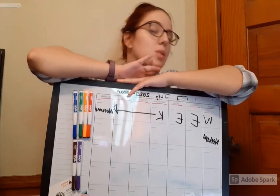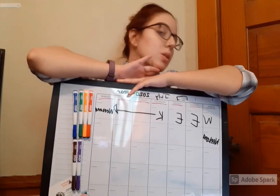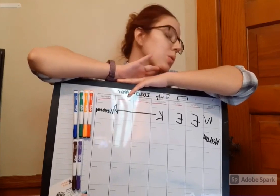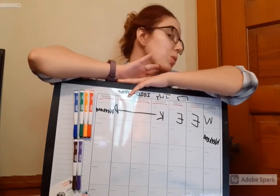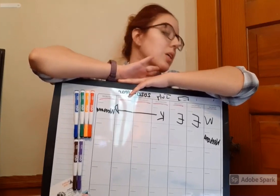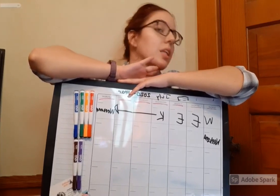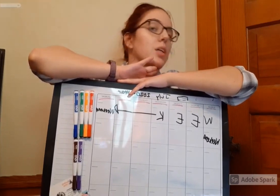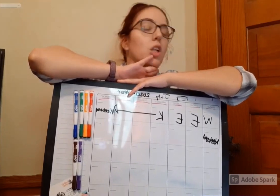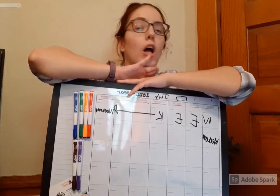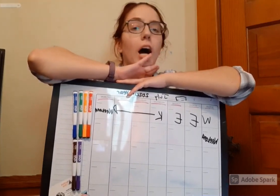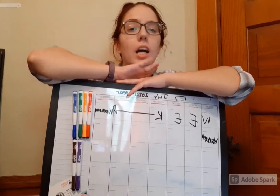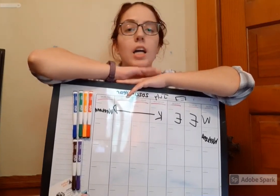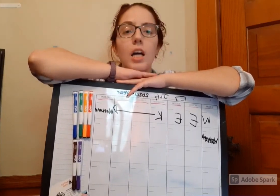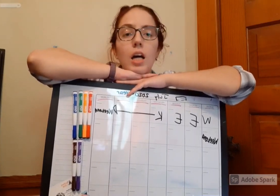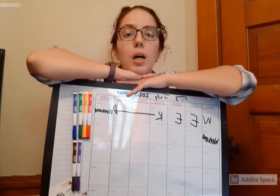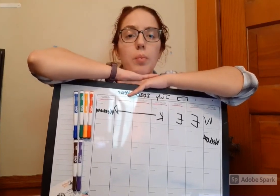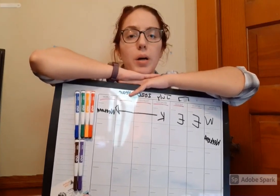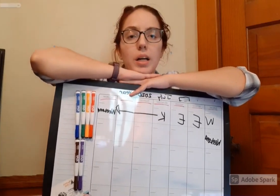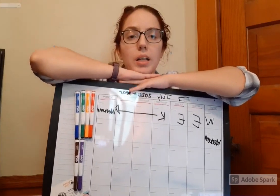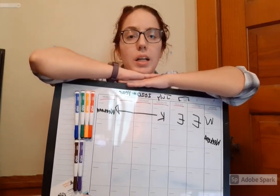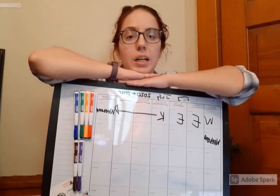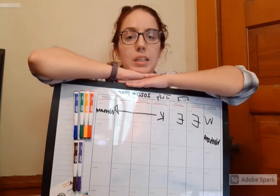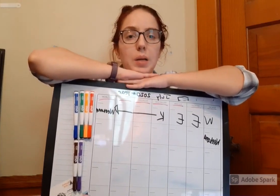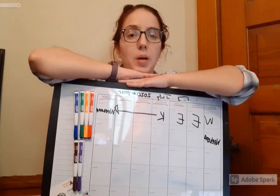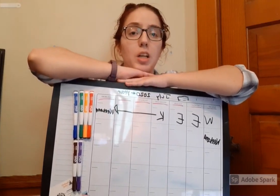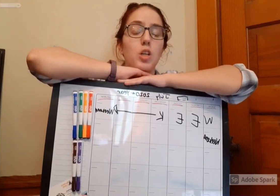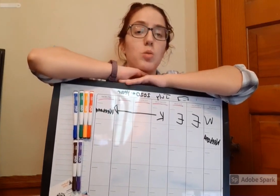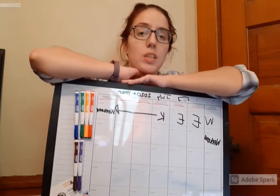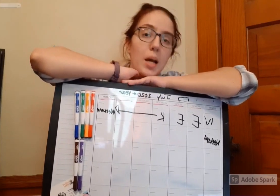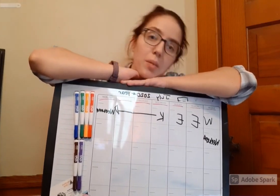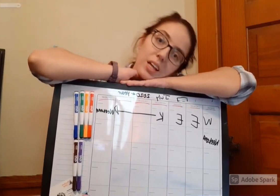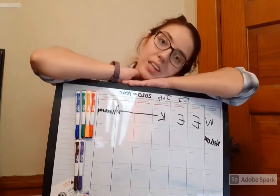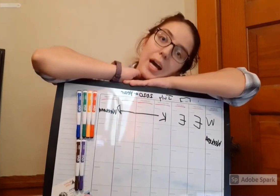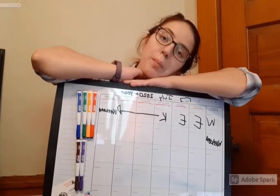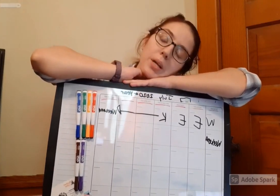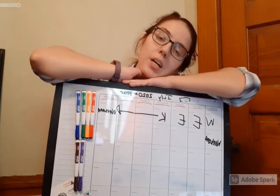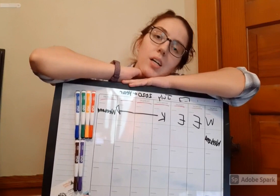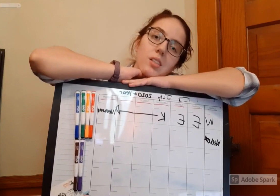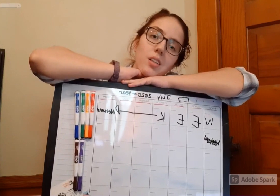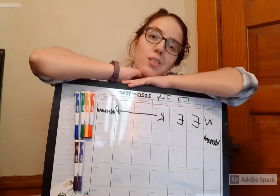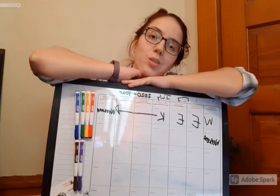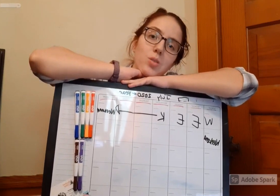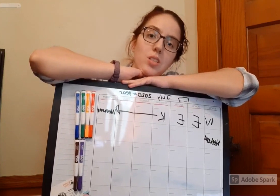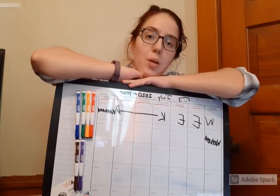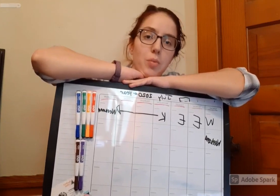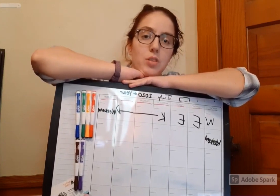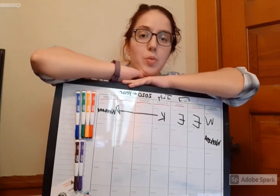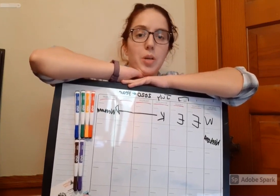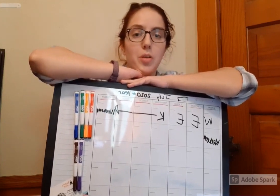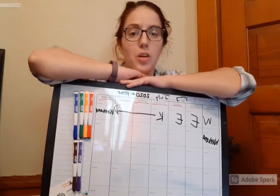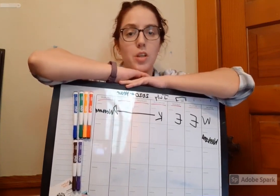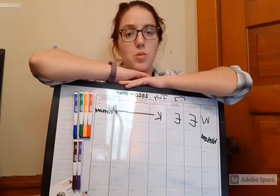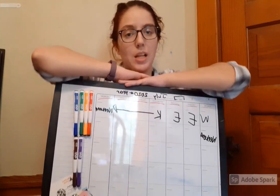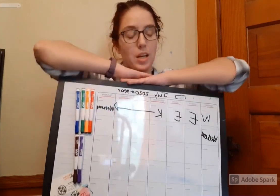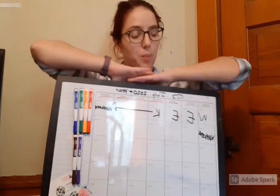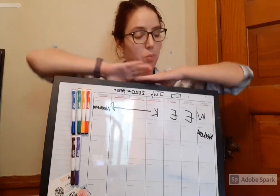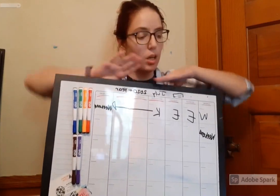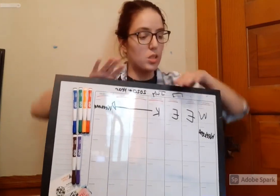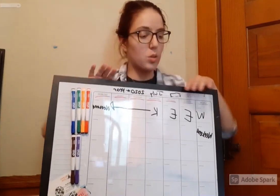can also look at the clock. But like I said, I'm not going to use time like that because it uses numbers, and we're going to be learning those later. So we're going to